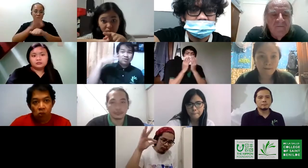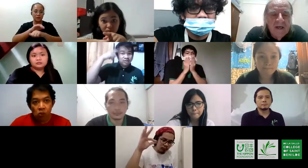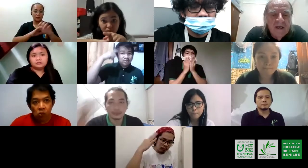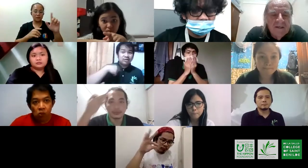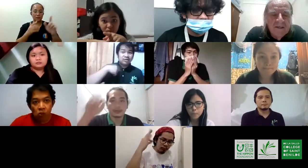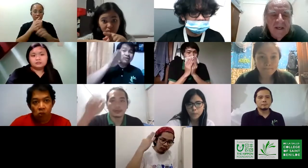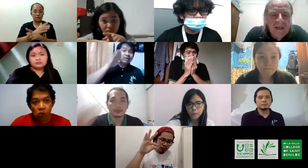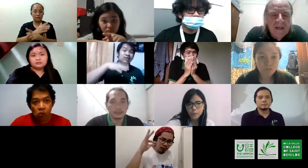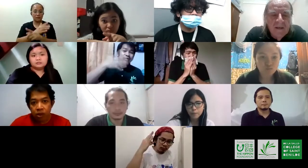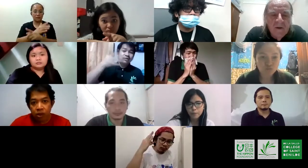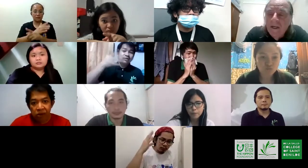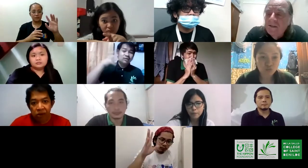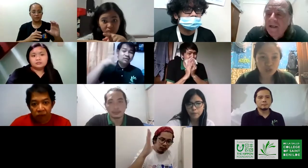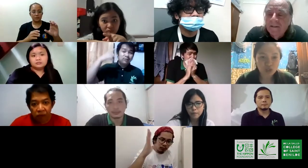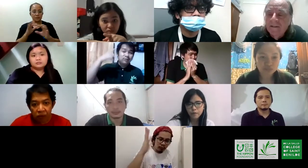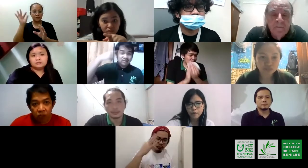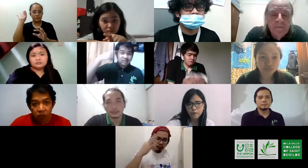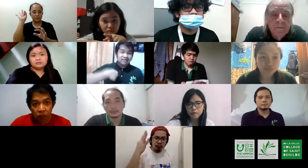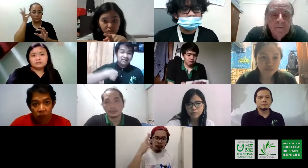France, D, USA.